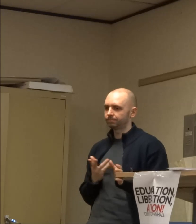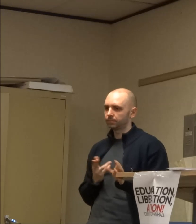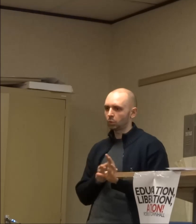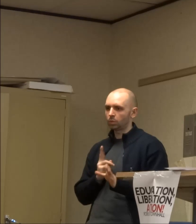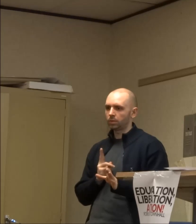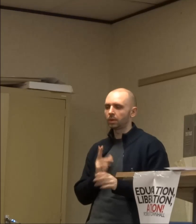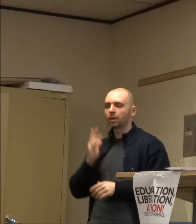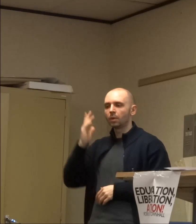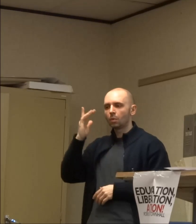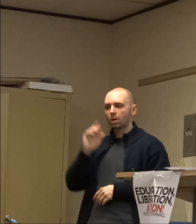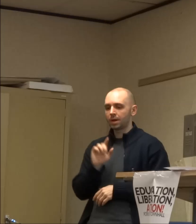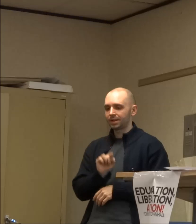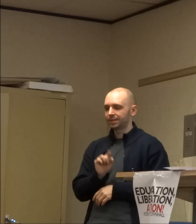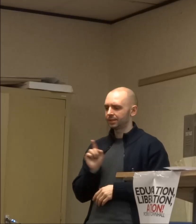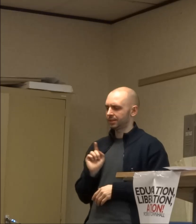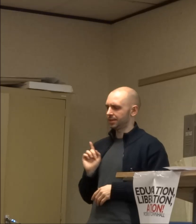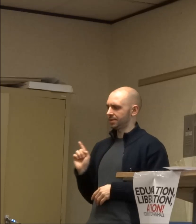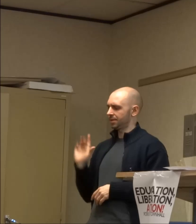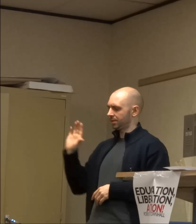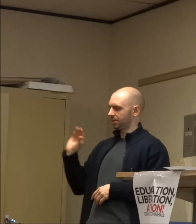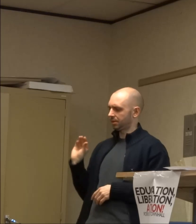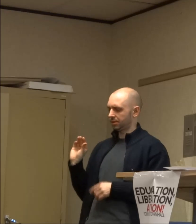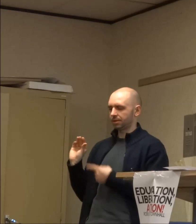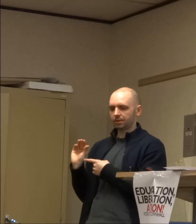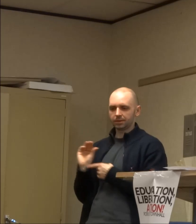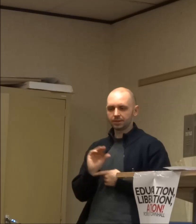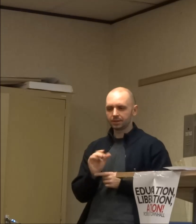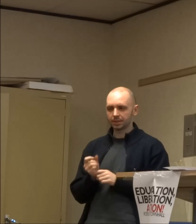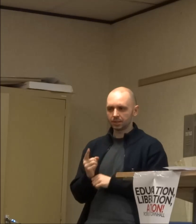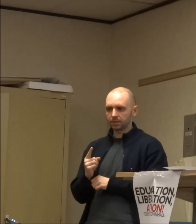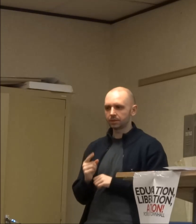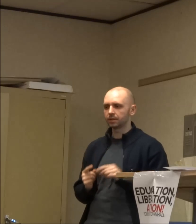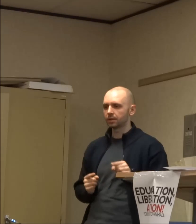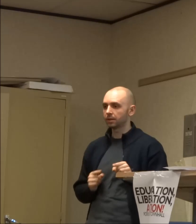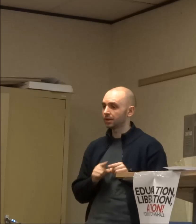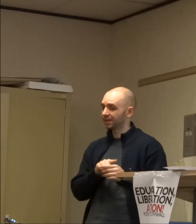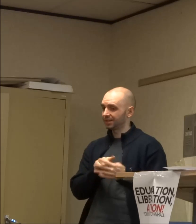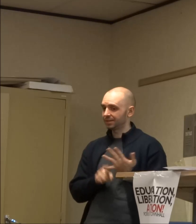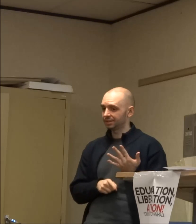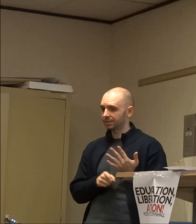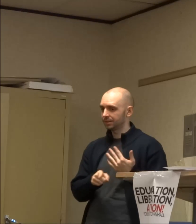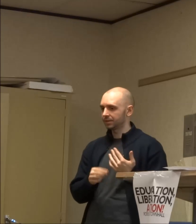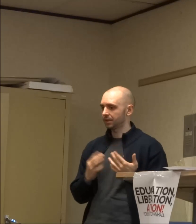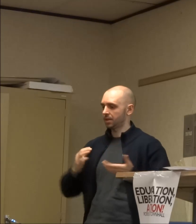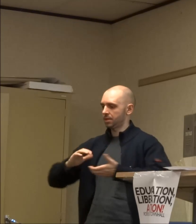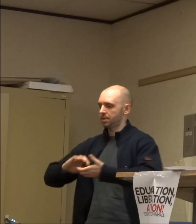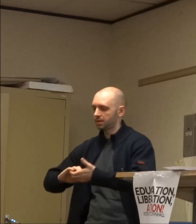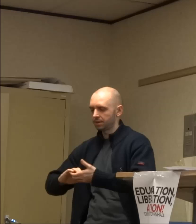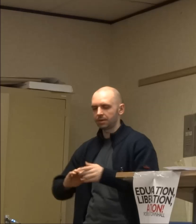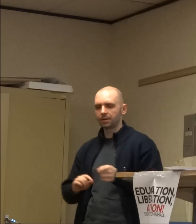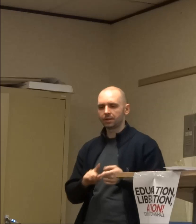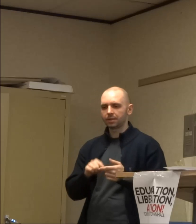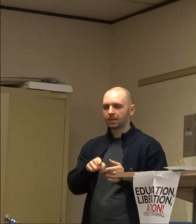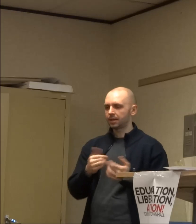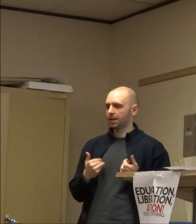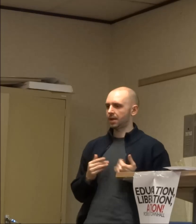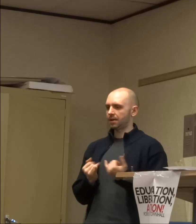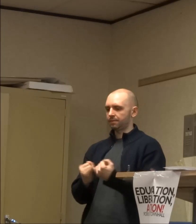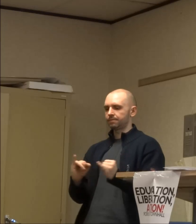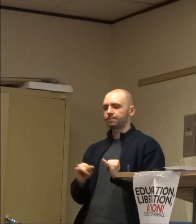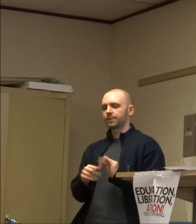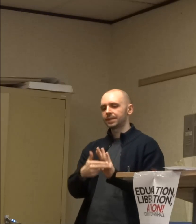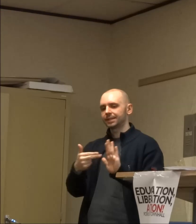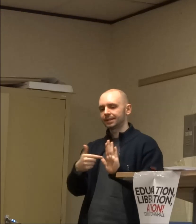a destructive move for TYP. First and foremost, upon moving, we would lose our status as an independent faculty, and we would